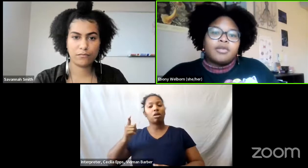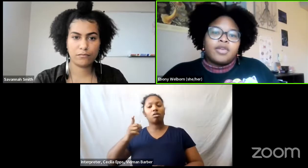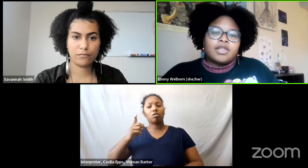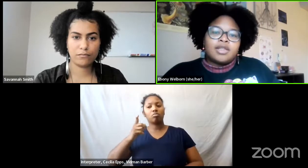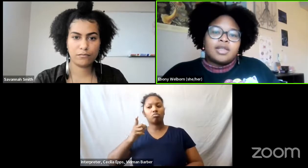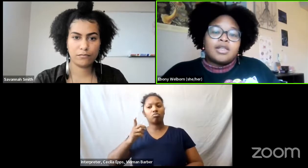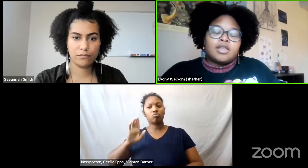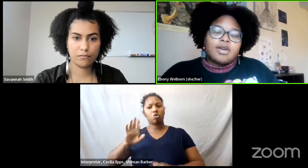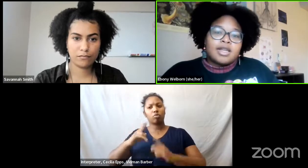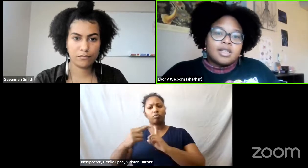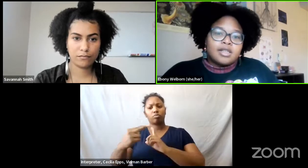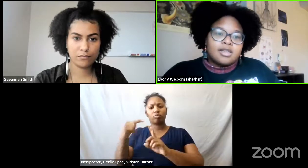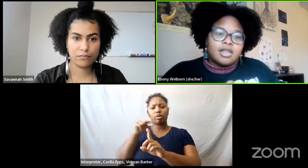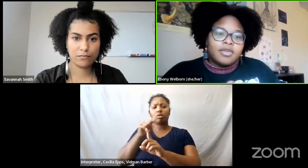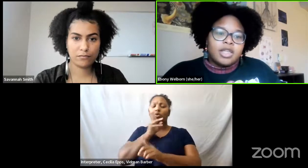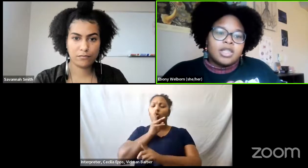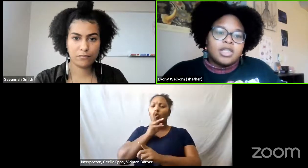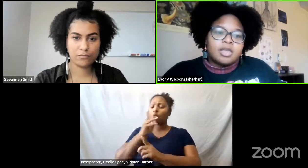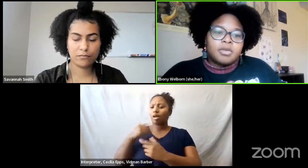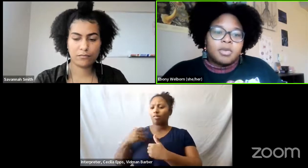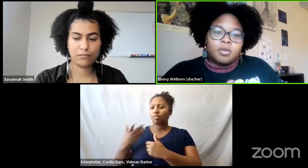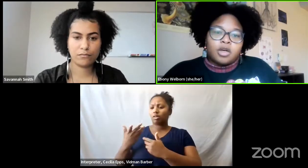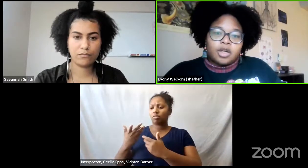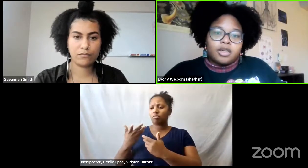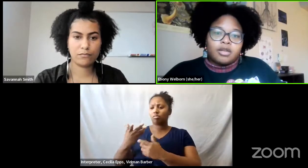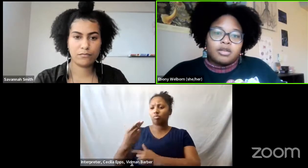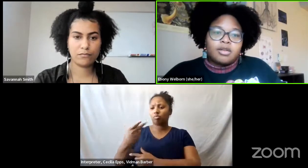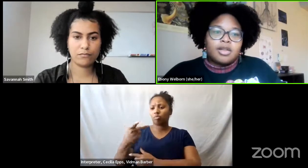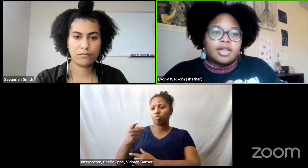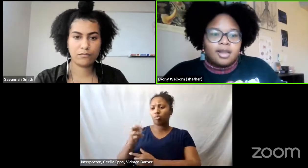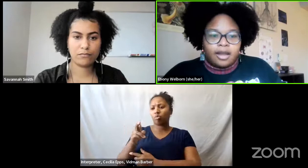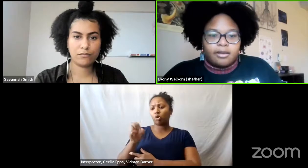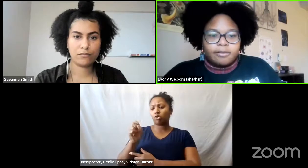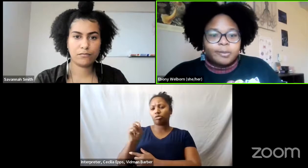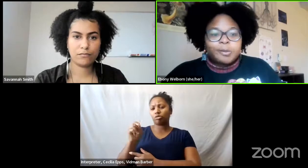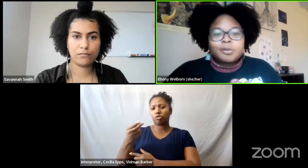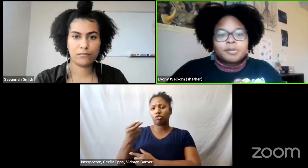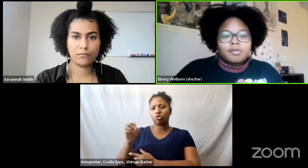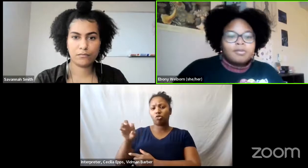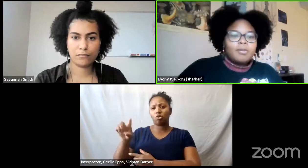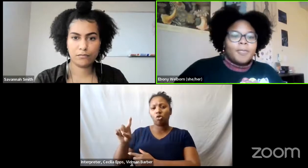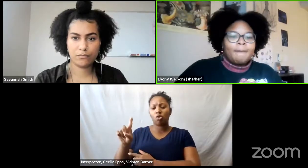what will you envision interactions and relationships with water looking like?